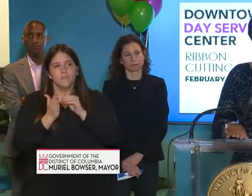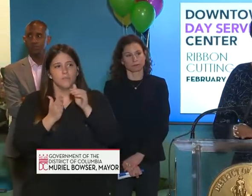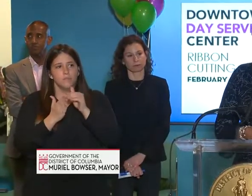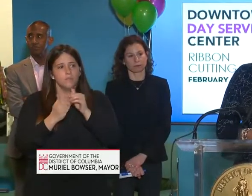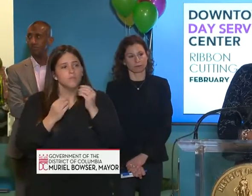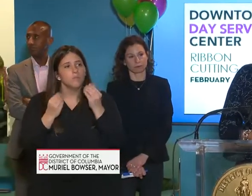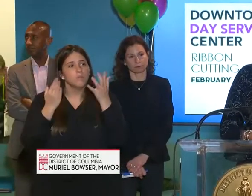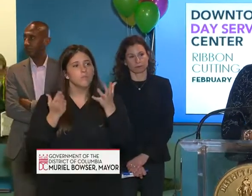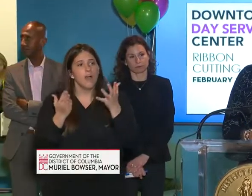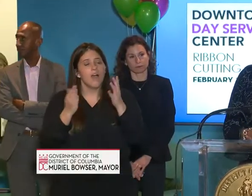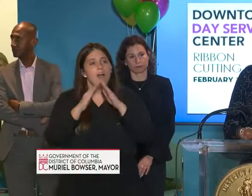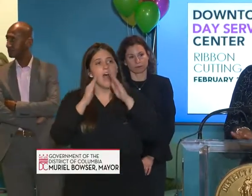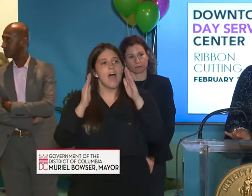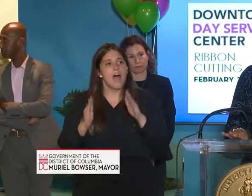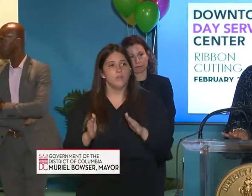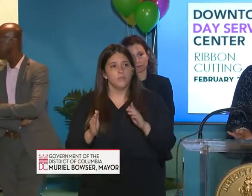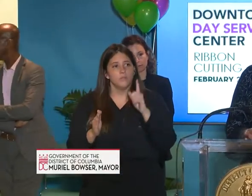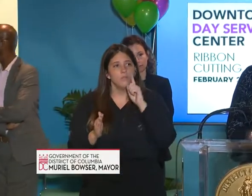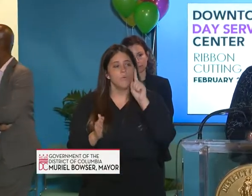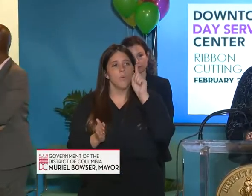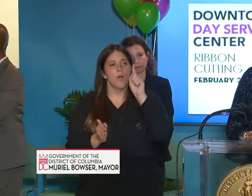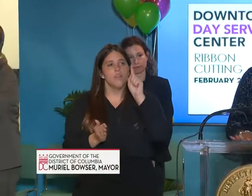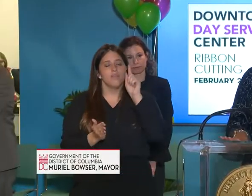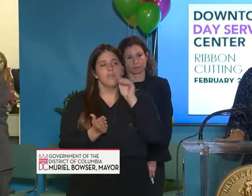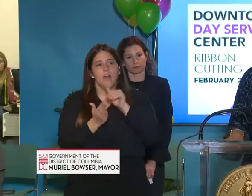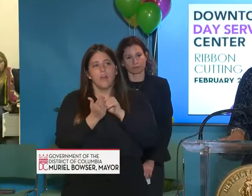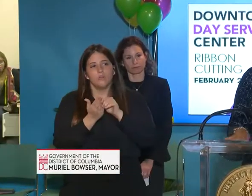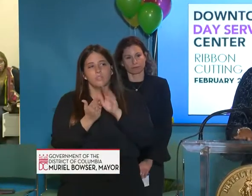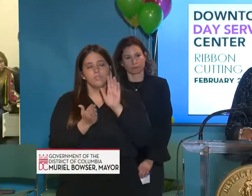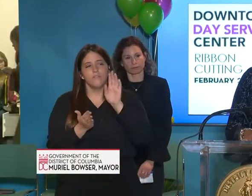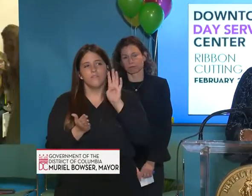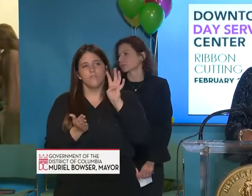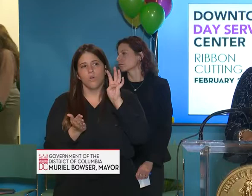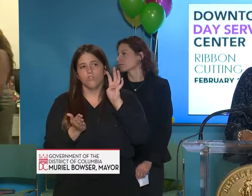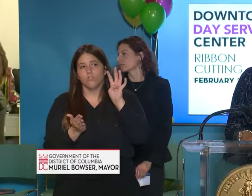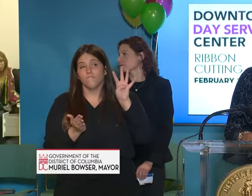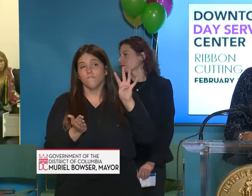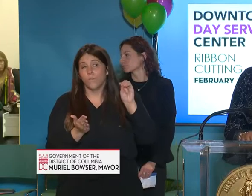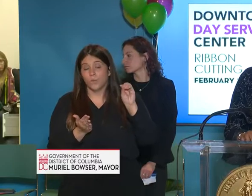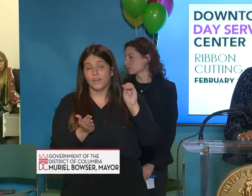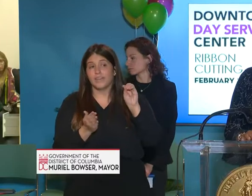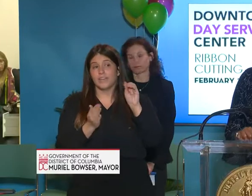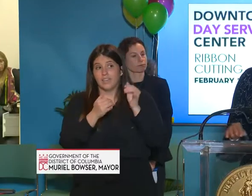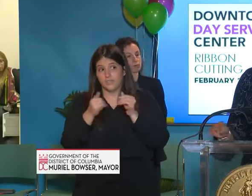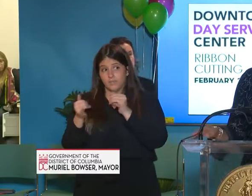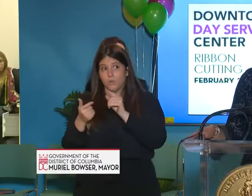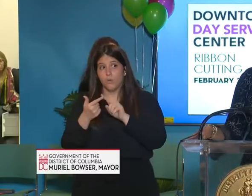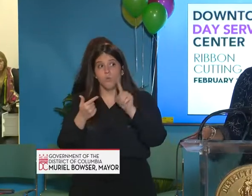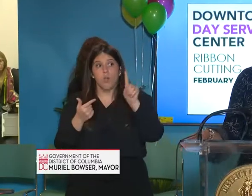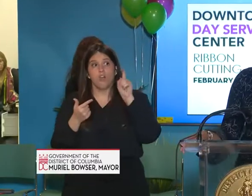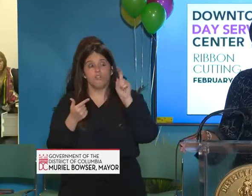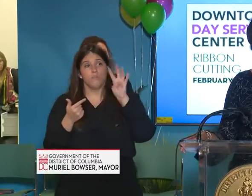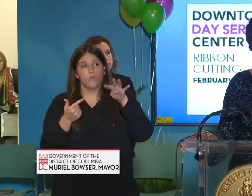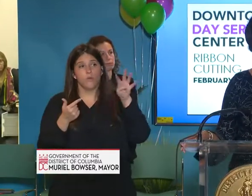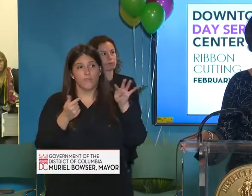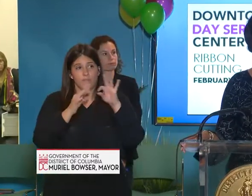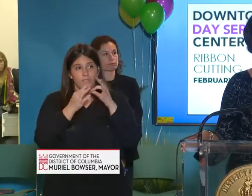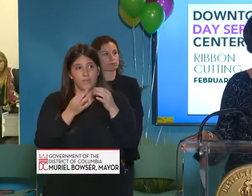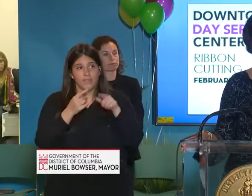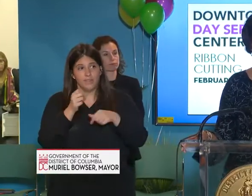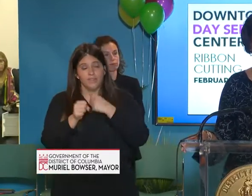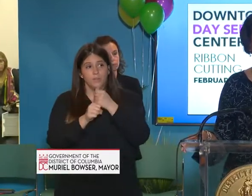provide permanent supported housing for 1,140 individuals and 144 families this fiscal